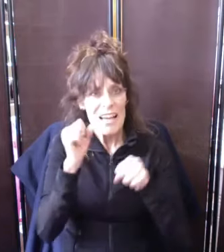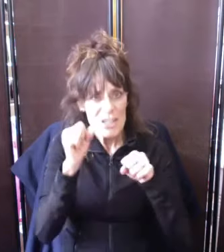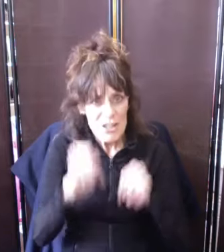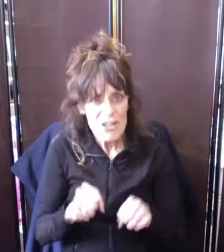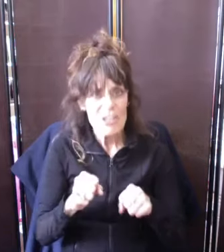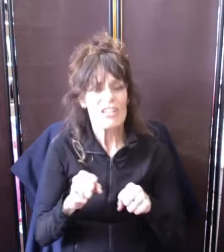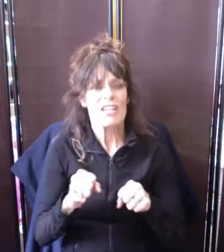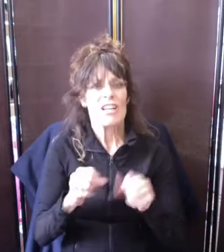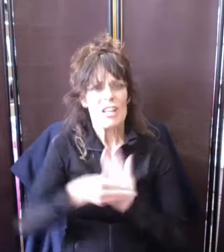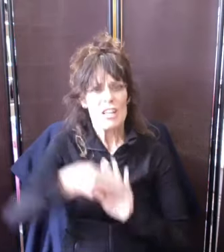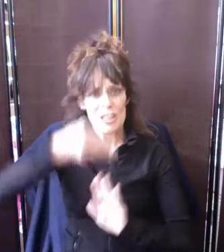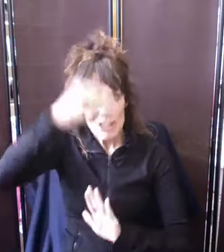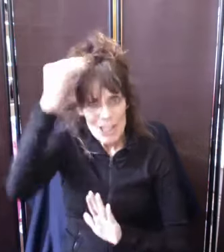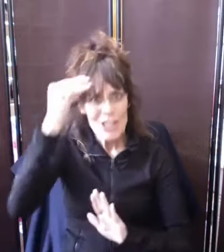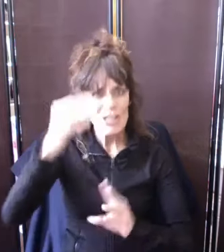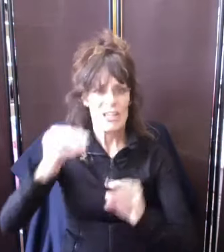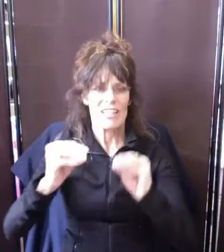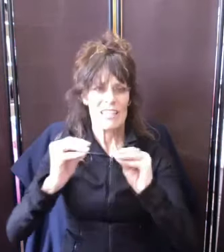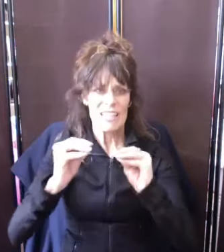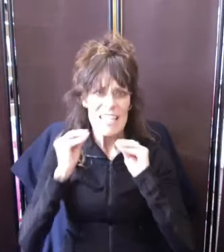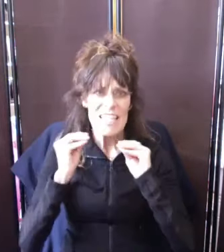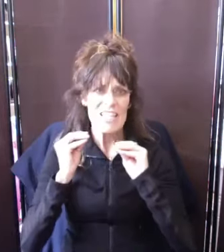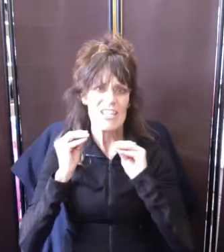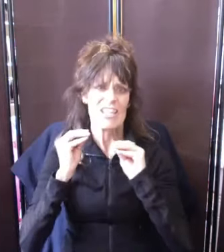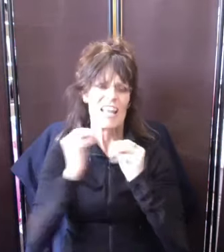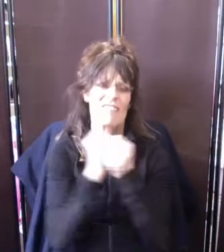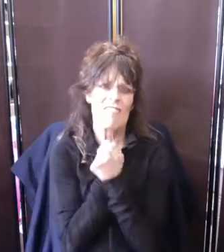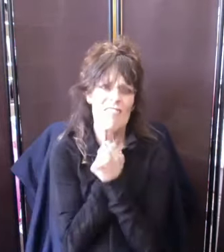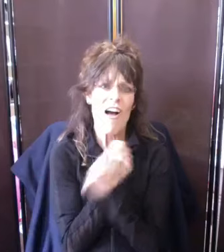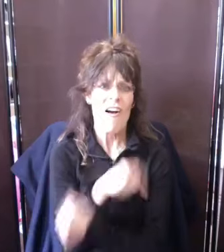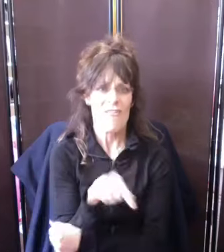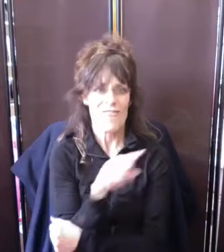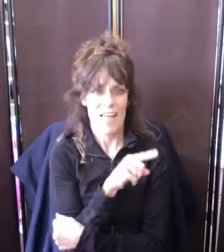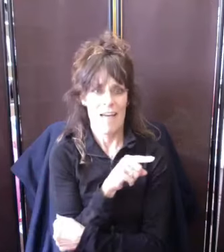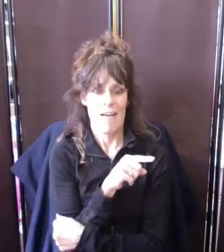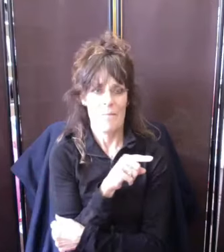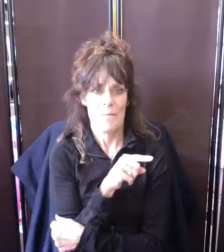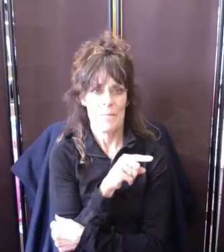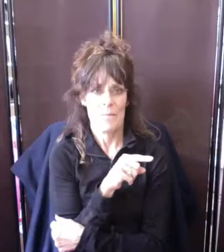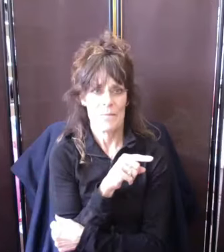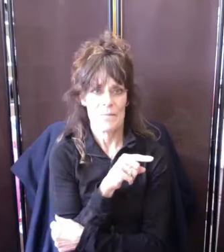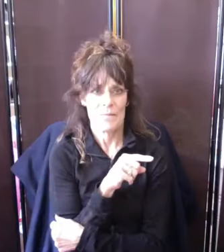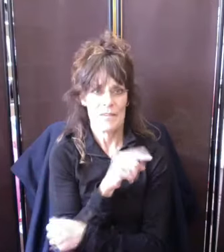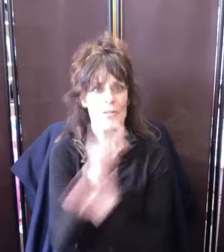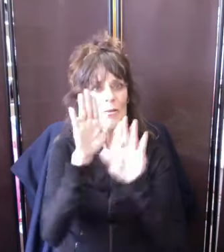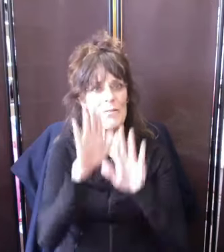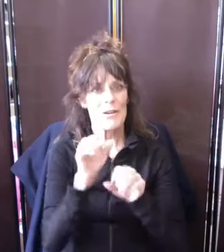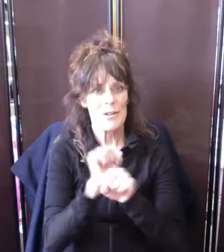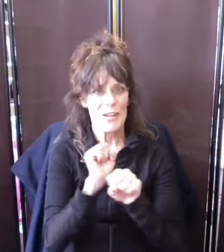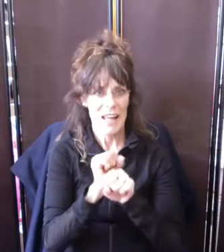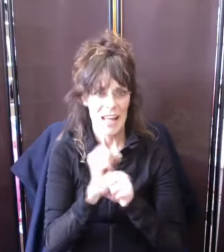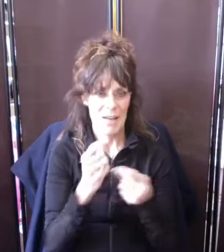do, and love them incredibly, so that a miracle could happen for them. And they really, the fact that they're